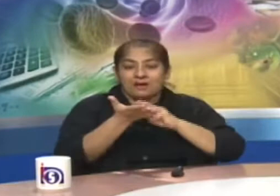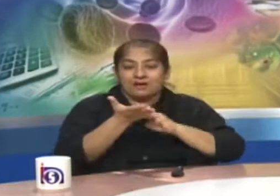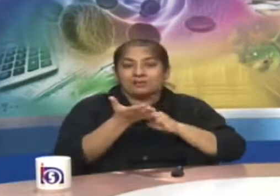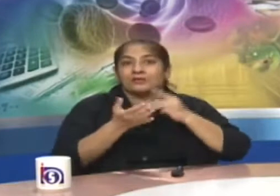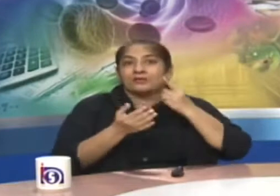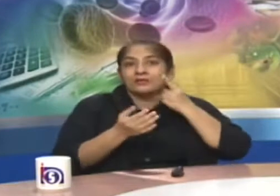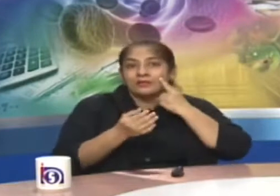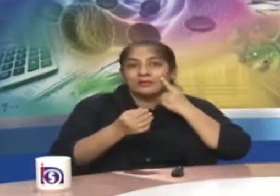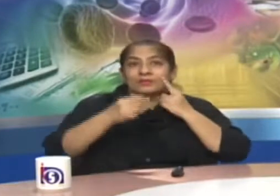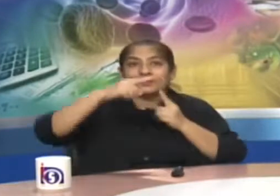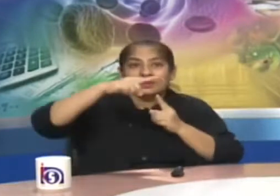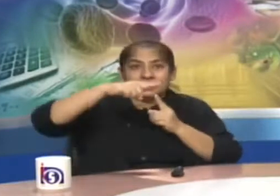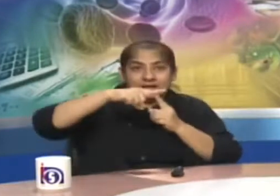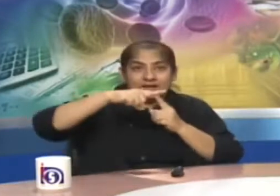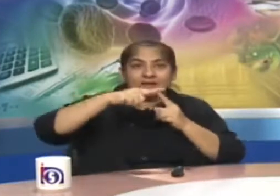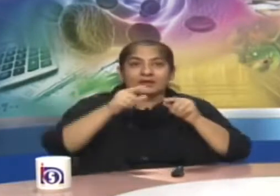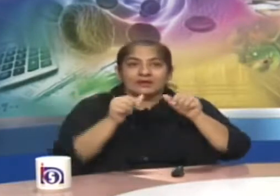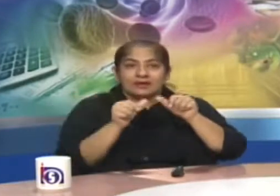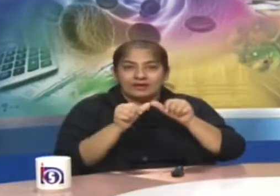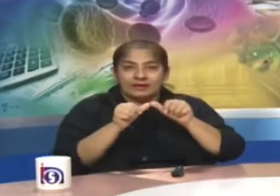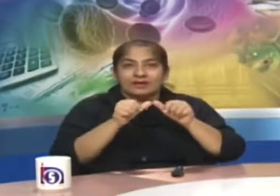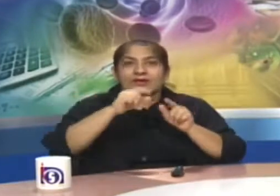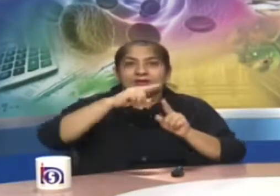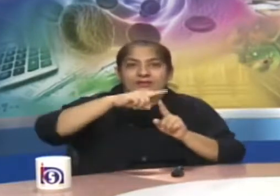Now you can see on the screen the word